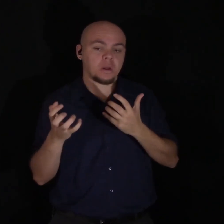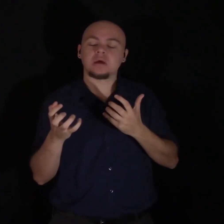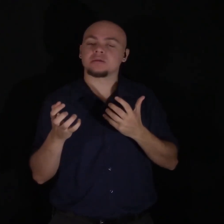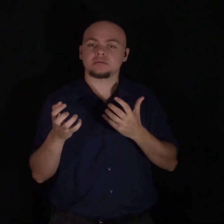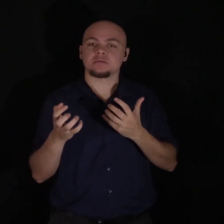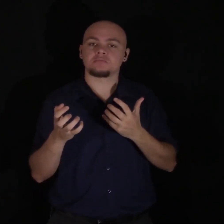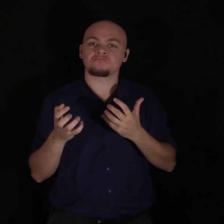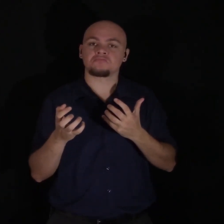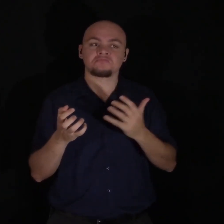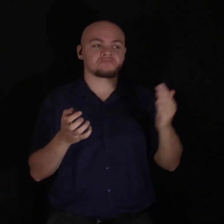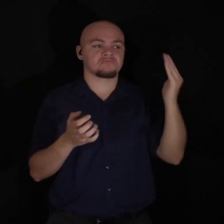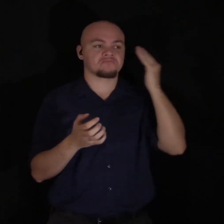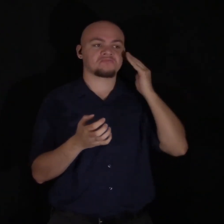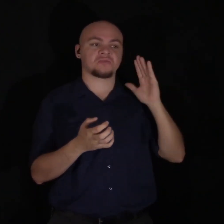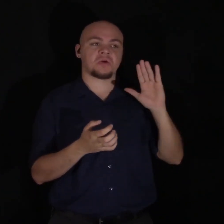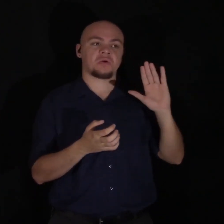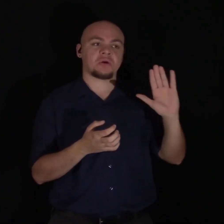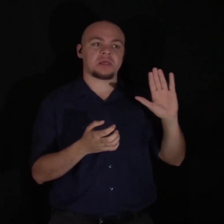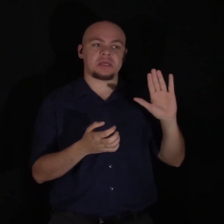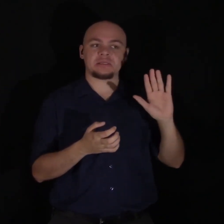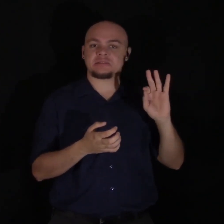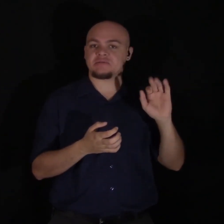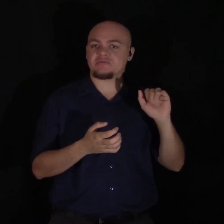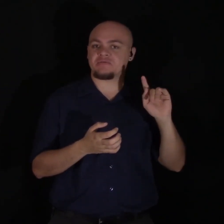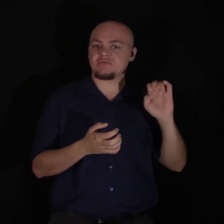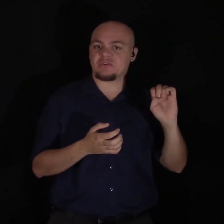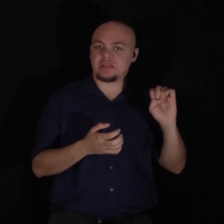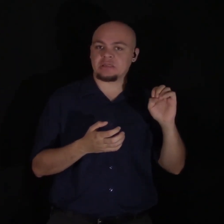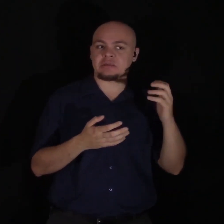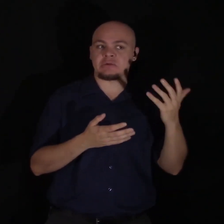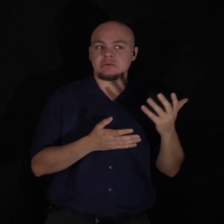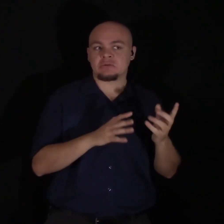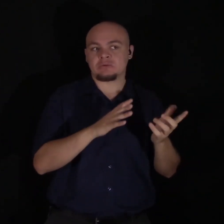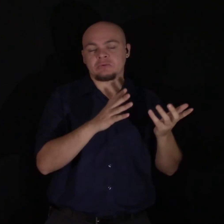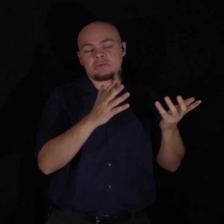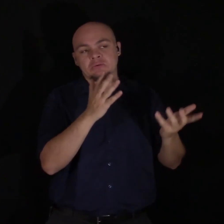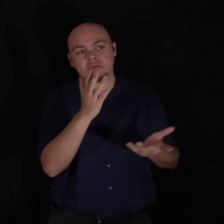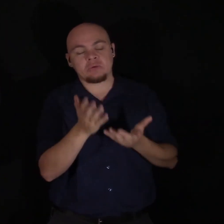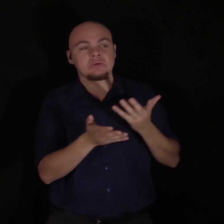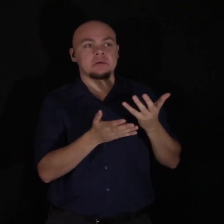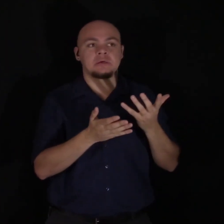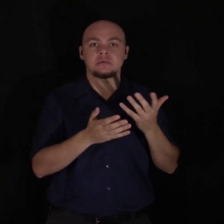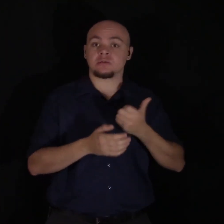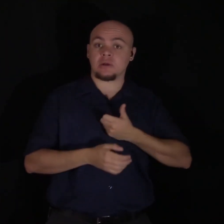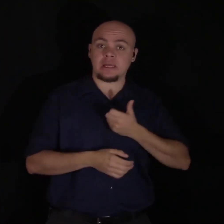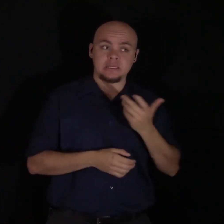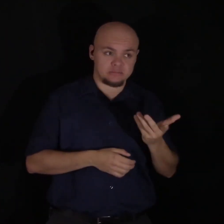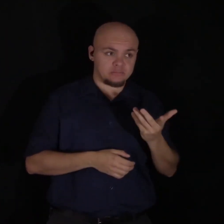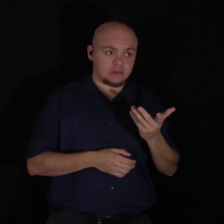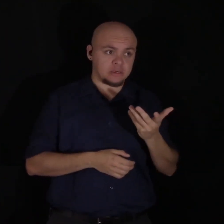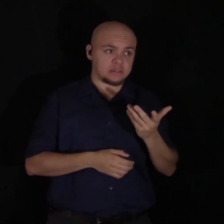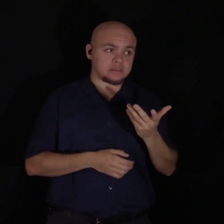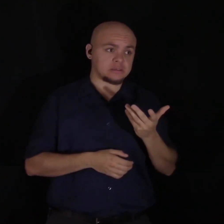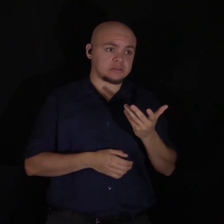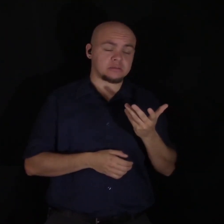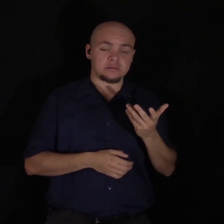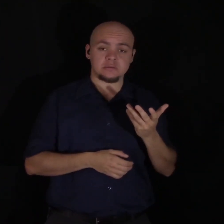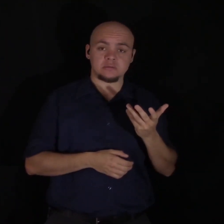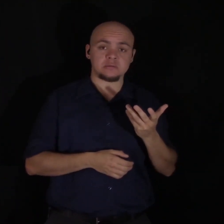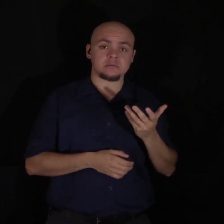ameliorate his fate, if it were in my power. I expressed these feelings in my answer. "I thank